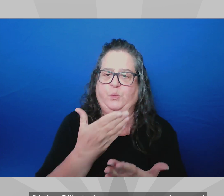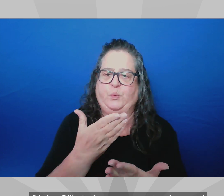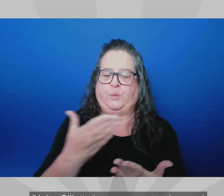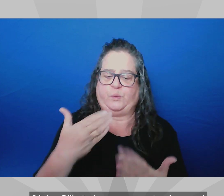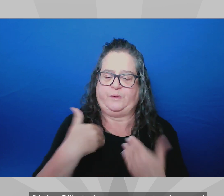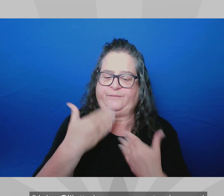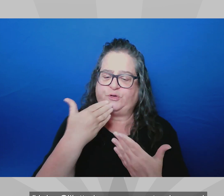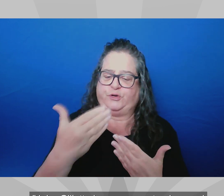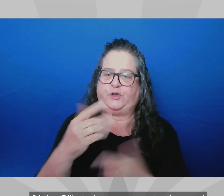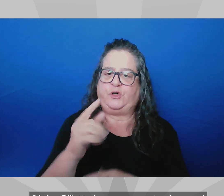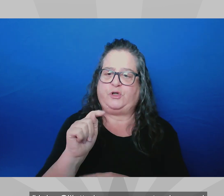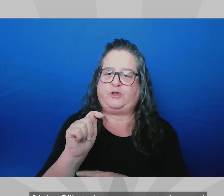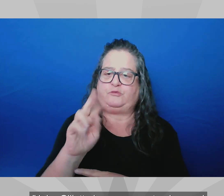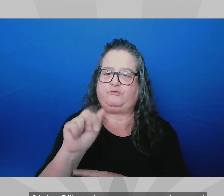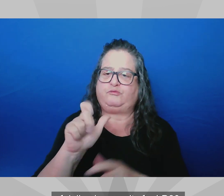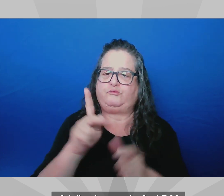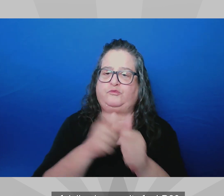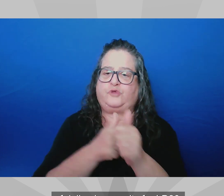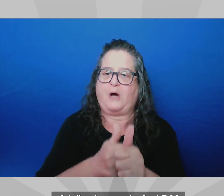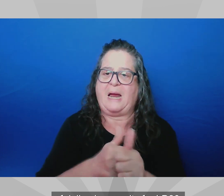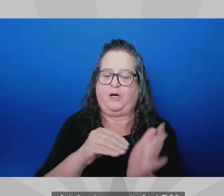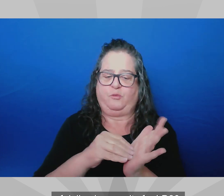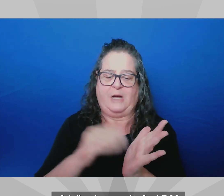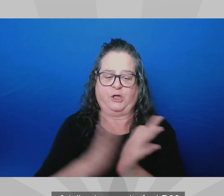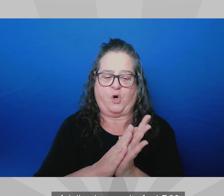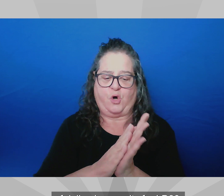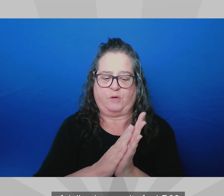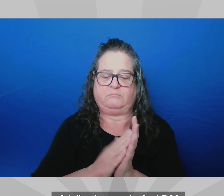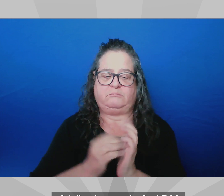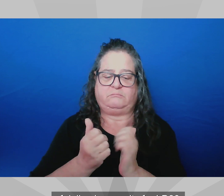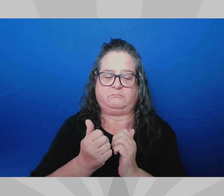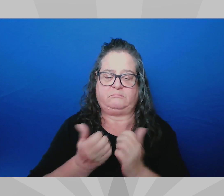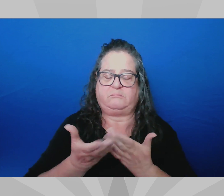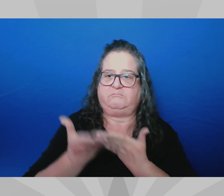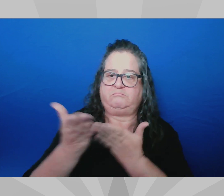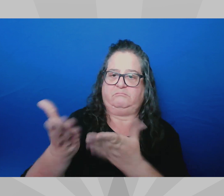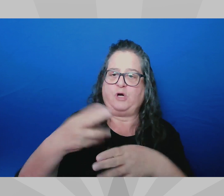John Gillette has a proven track record of delivering results for LD30.